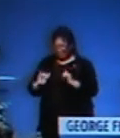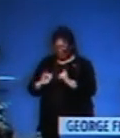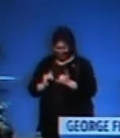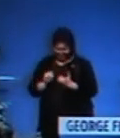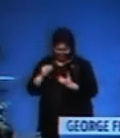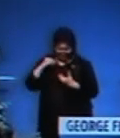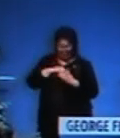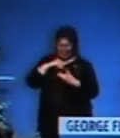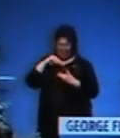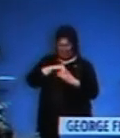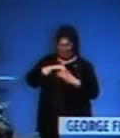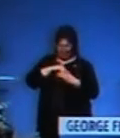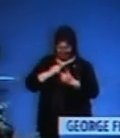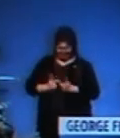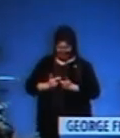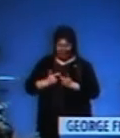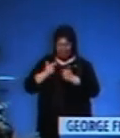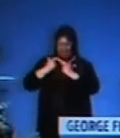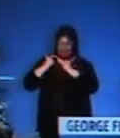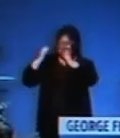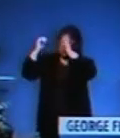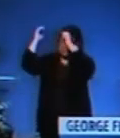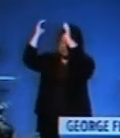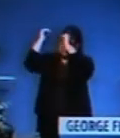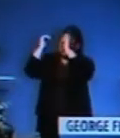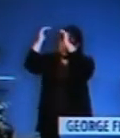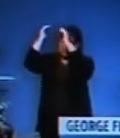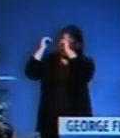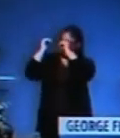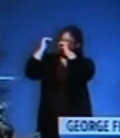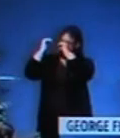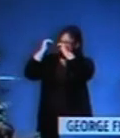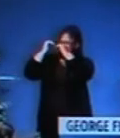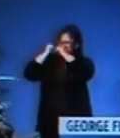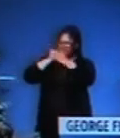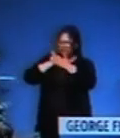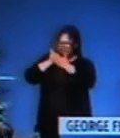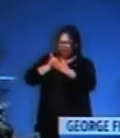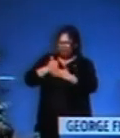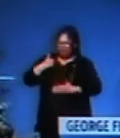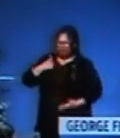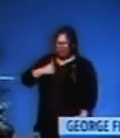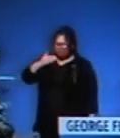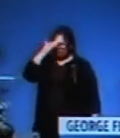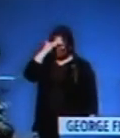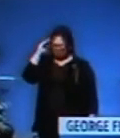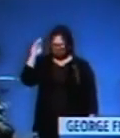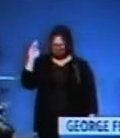Still that hope that lies within is beyond our